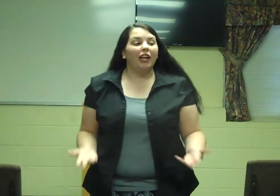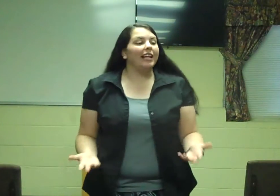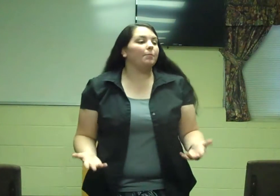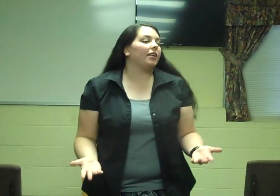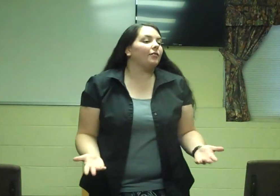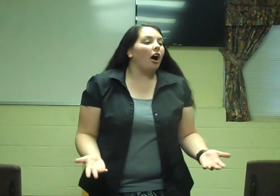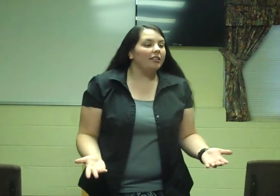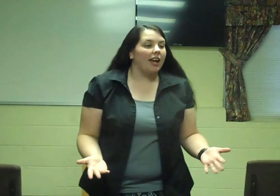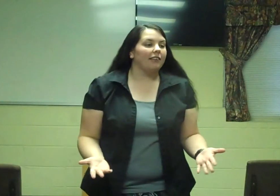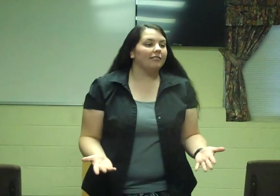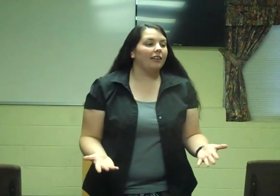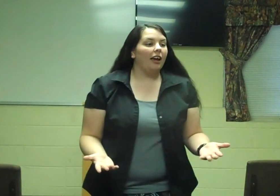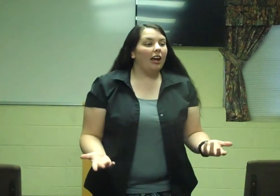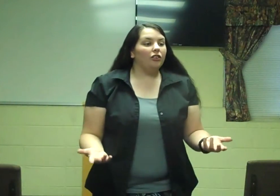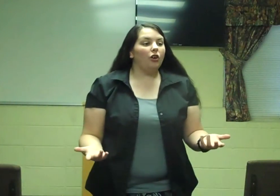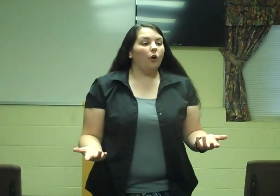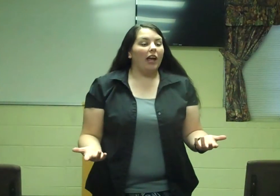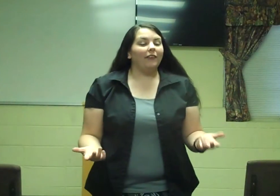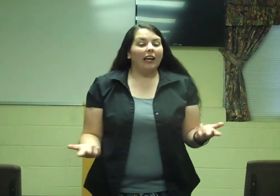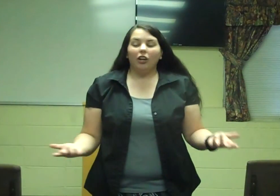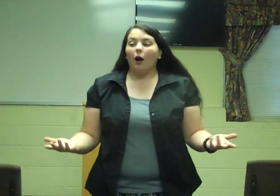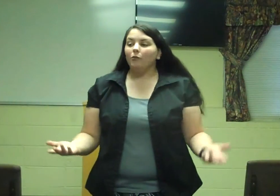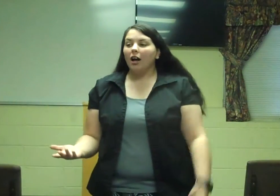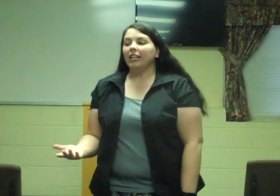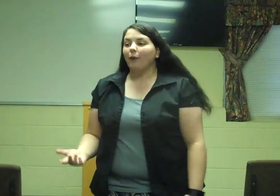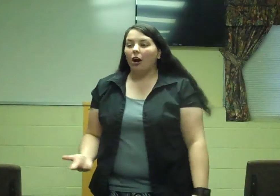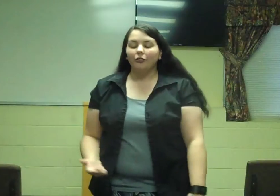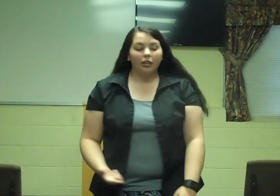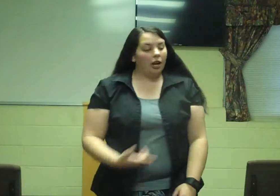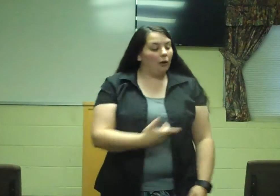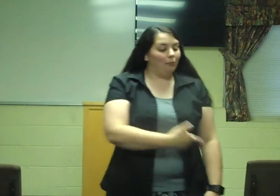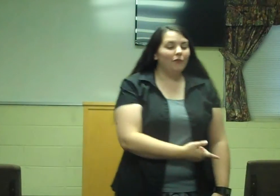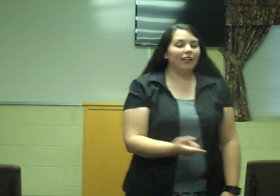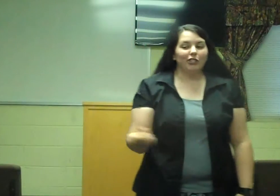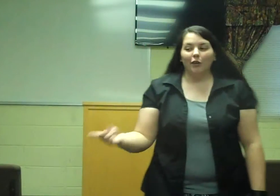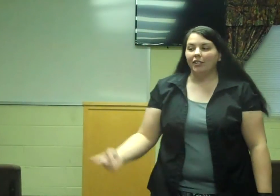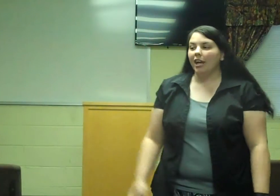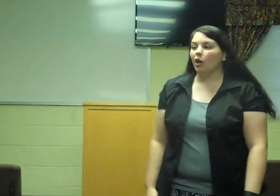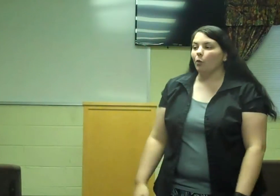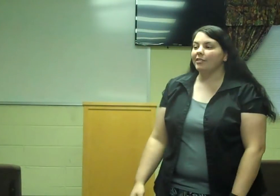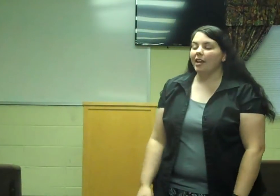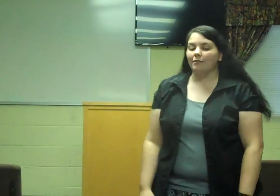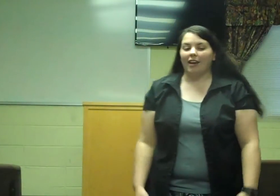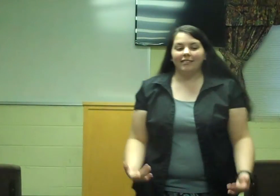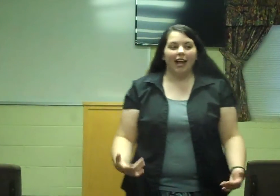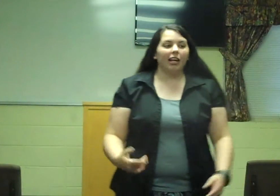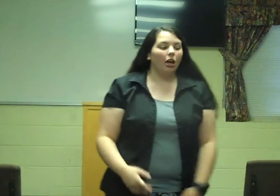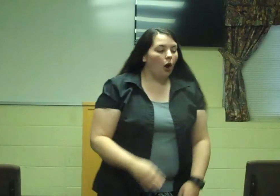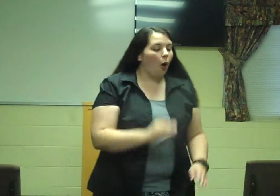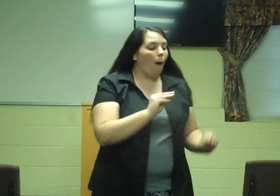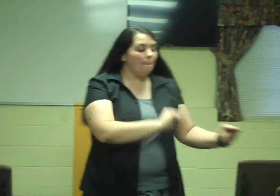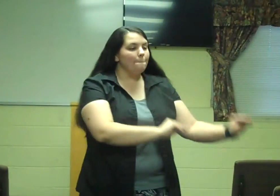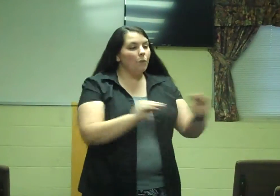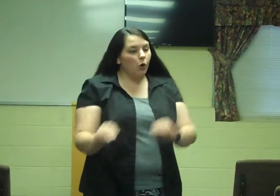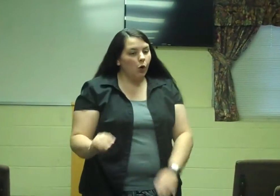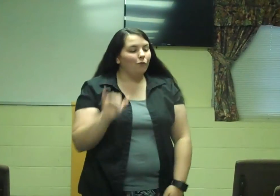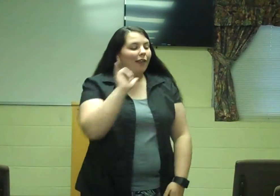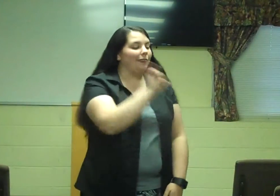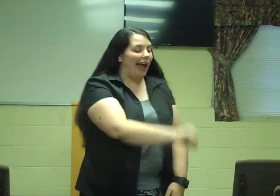understand it because of context. So if I'm talking about move that chair over there, well, instead of I say move